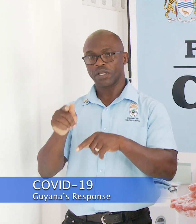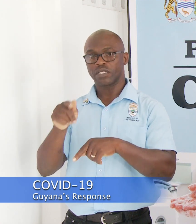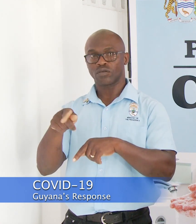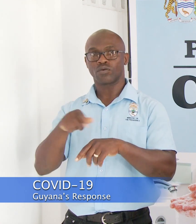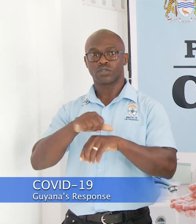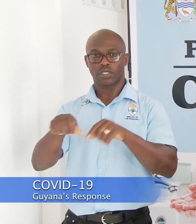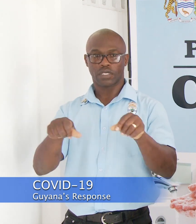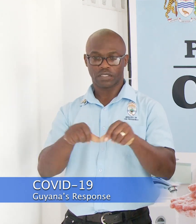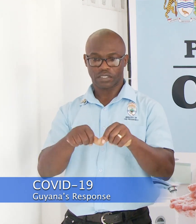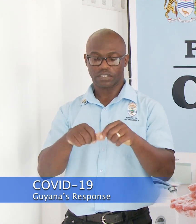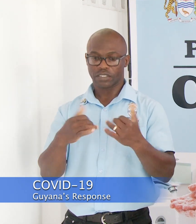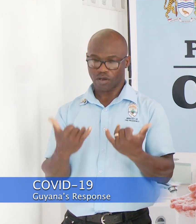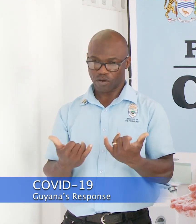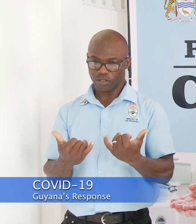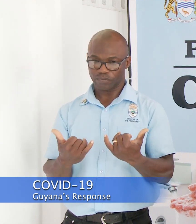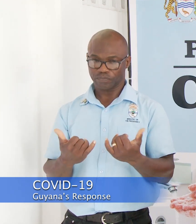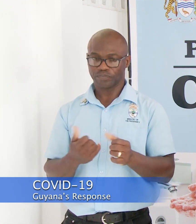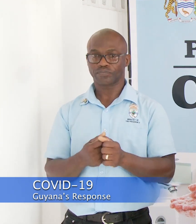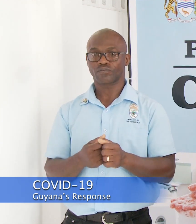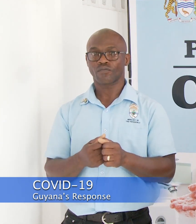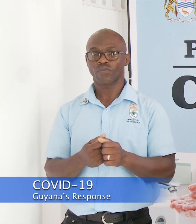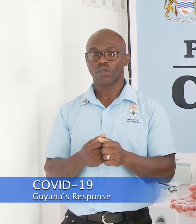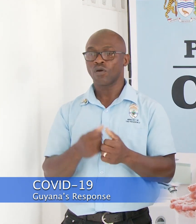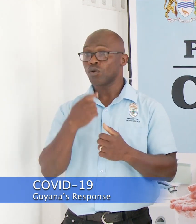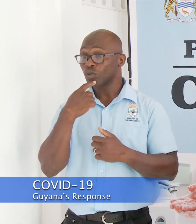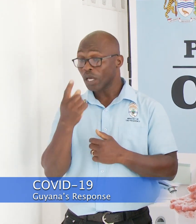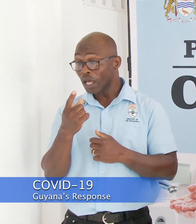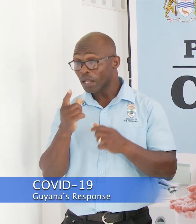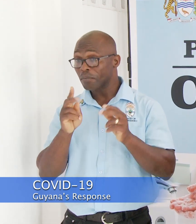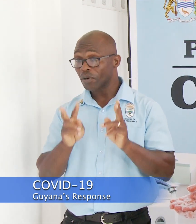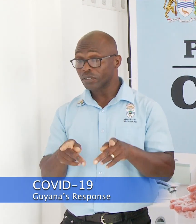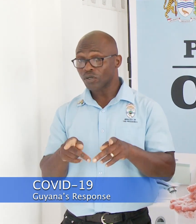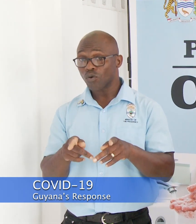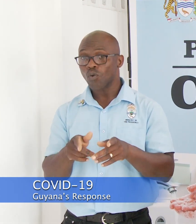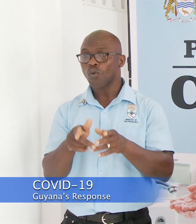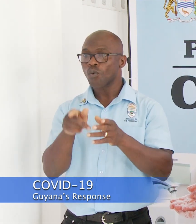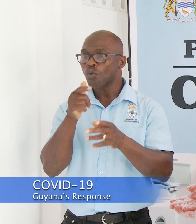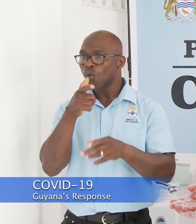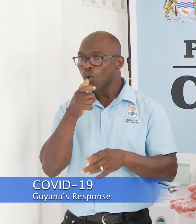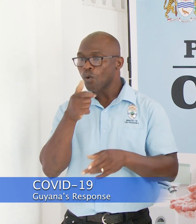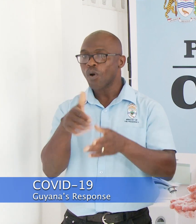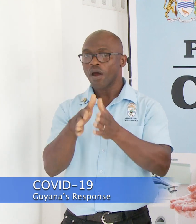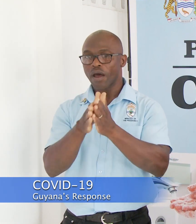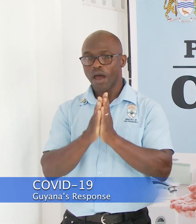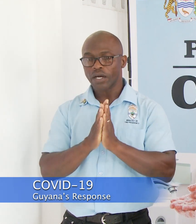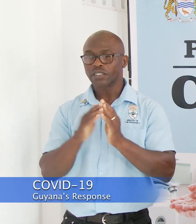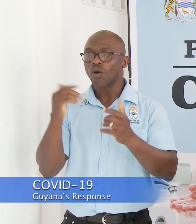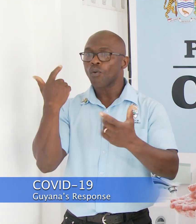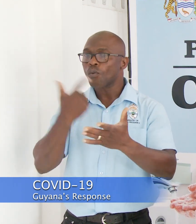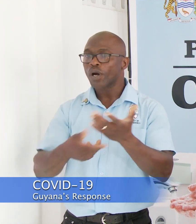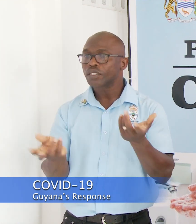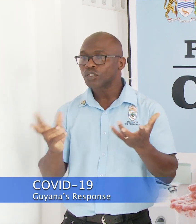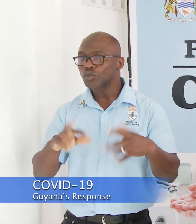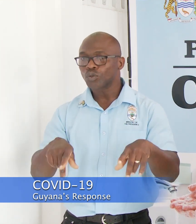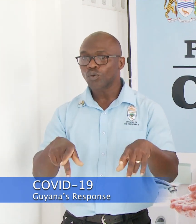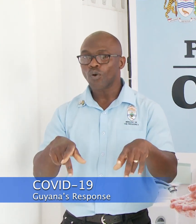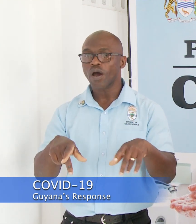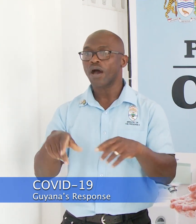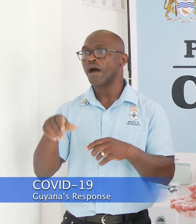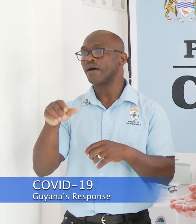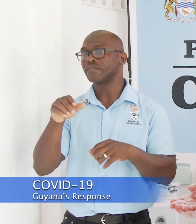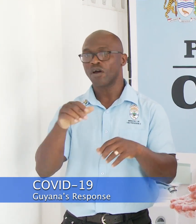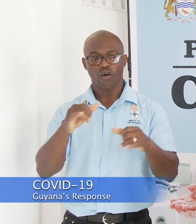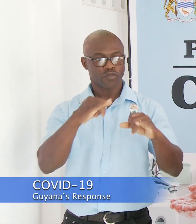Let me take this opportunity to apprise persons who are inquiring about the necessary steps after quarantine